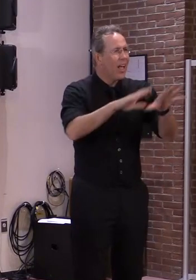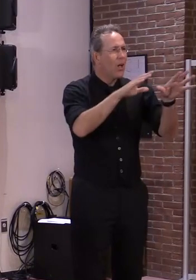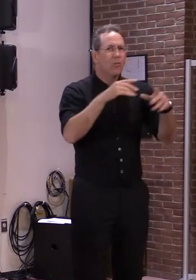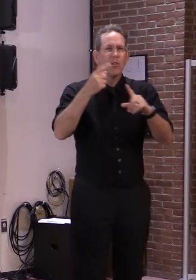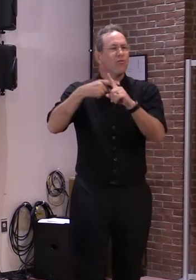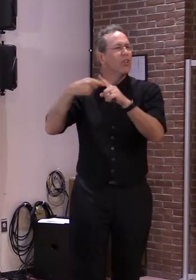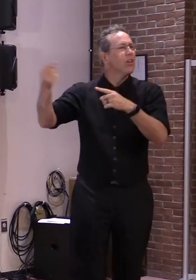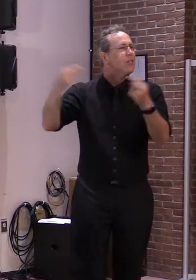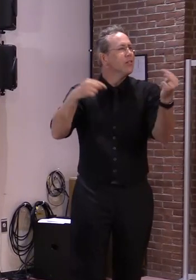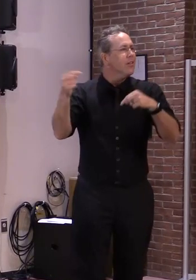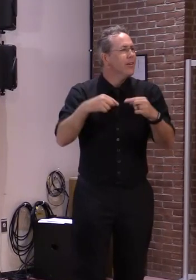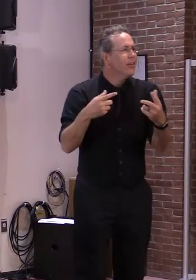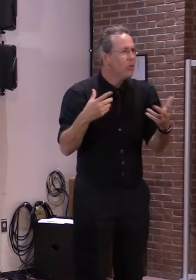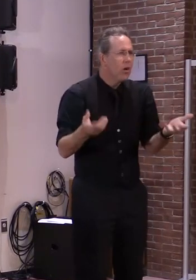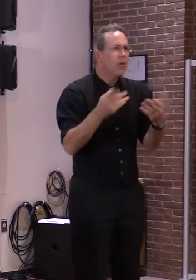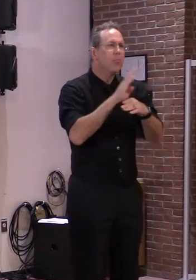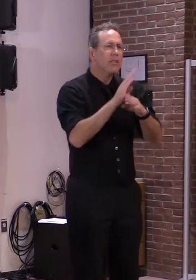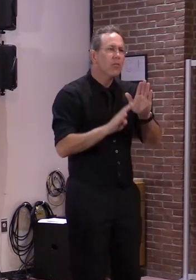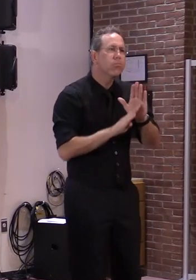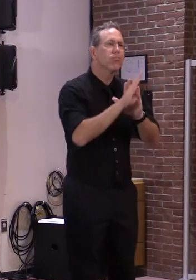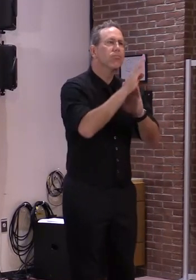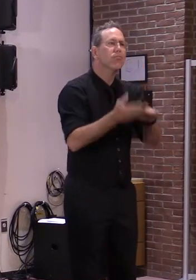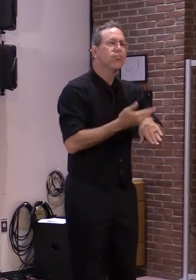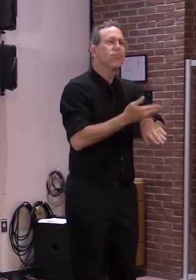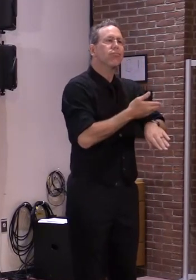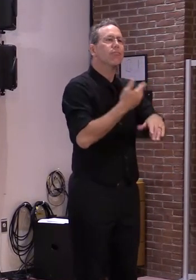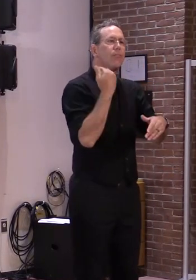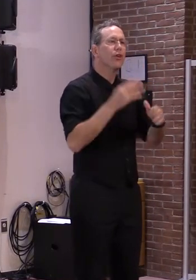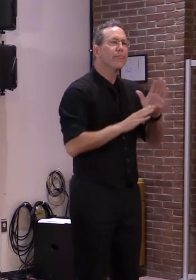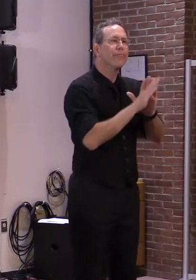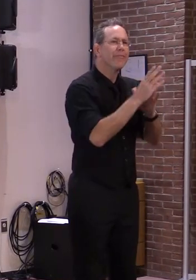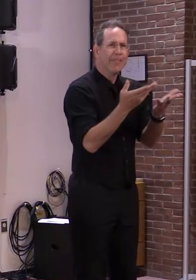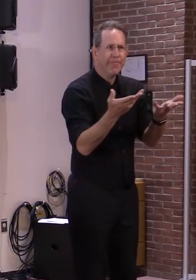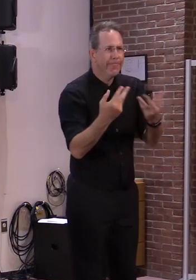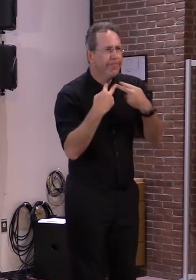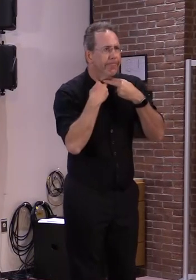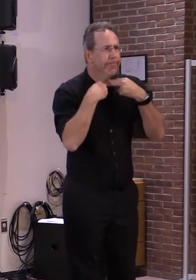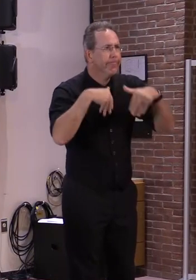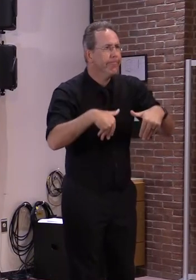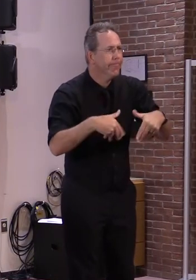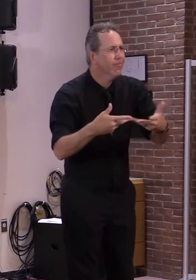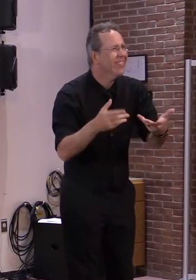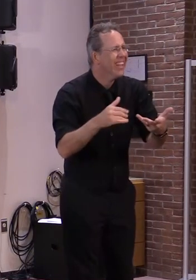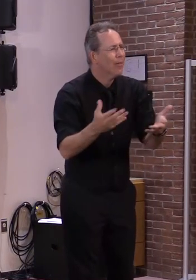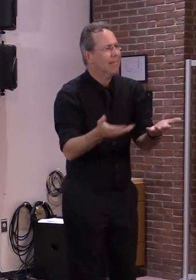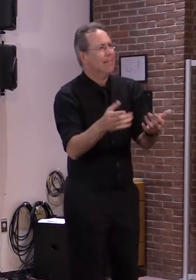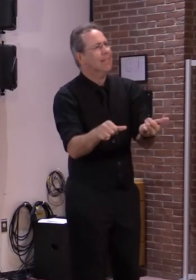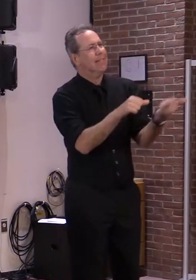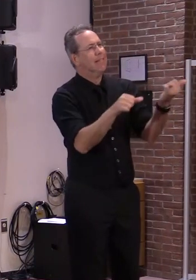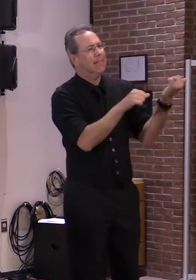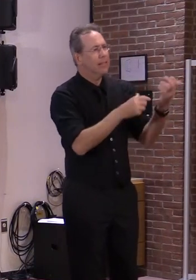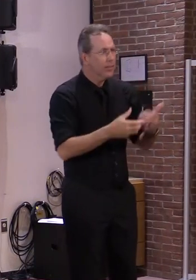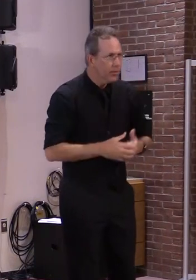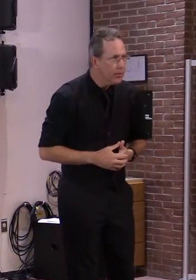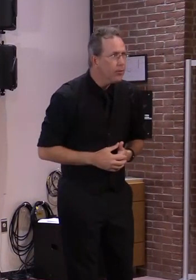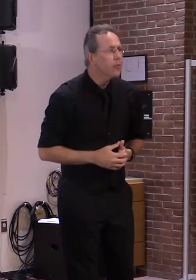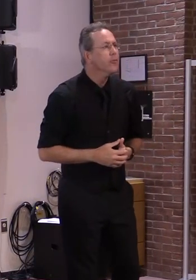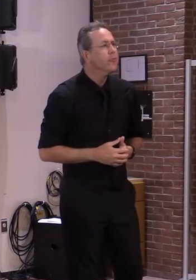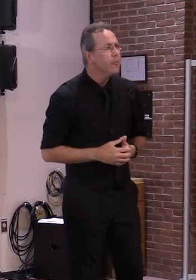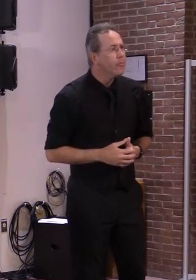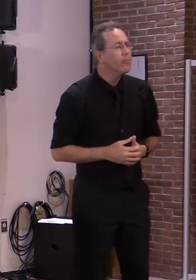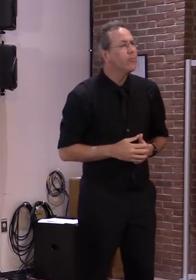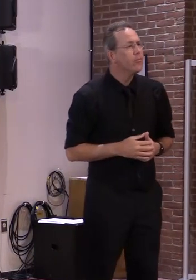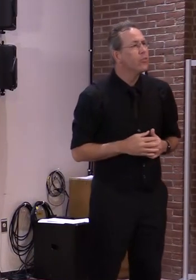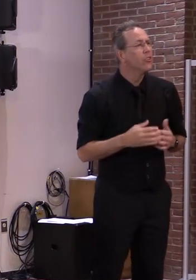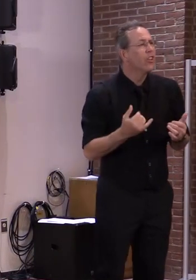to be occupied. And secondly, if we continued, I just want to put this in context, we're spending $41 million